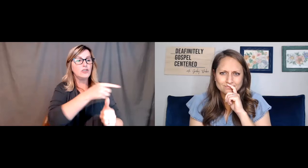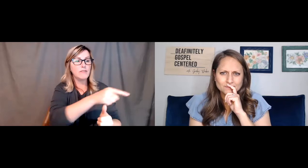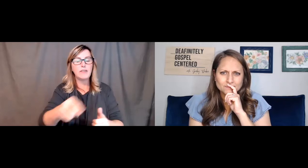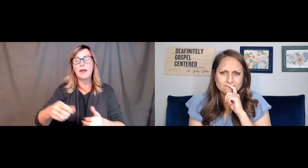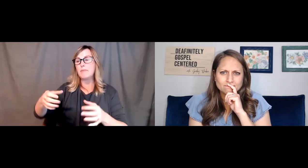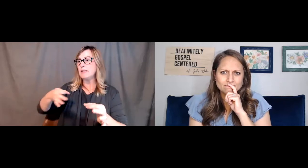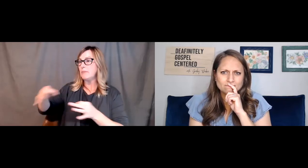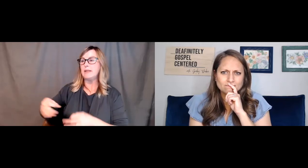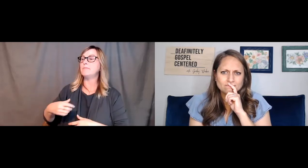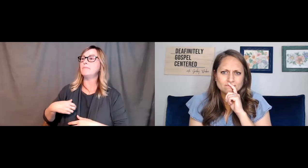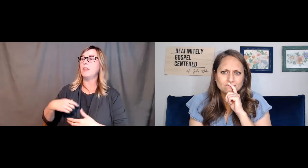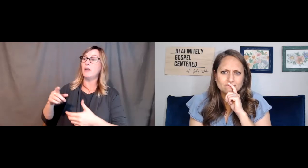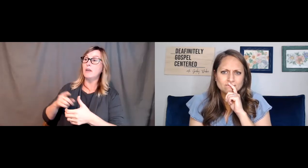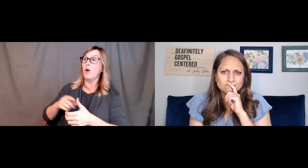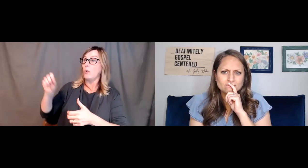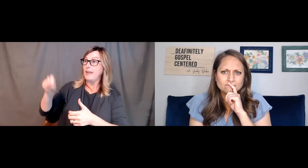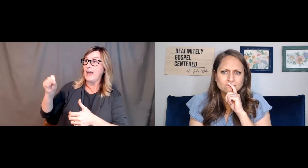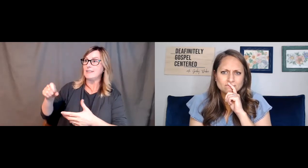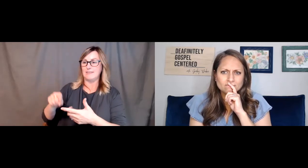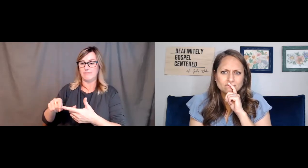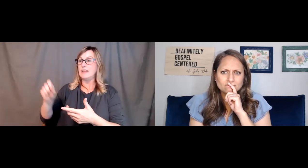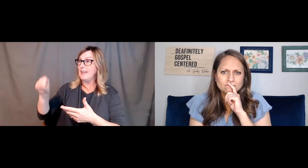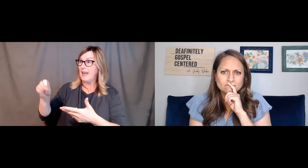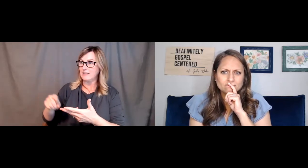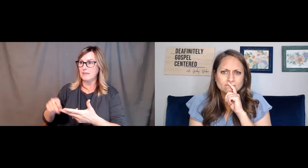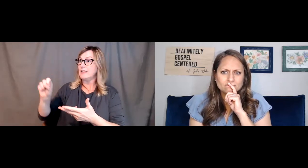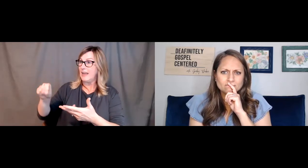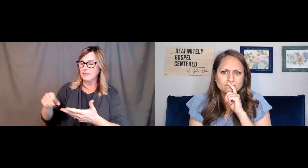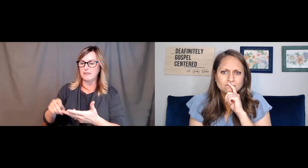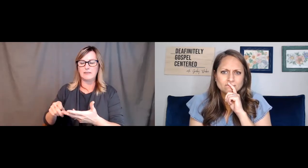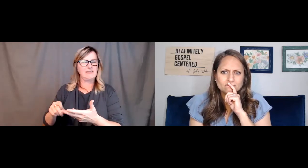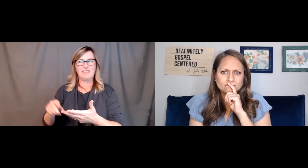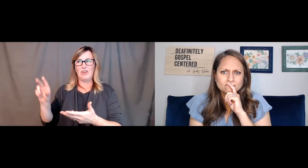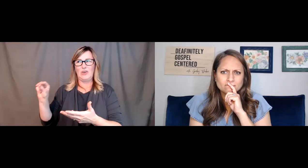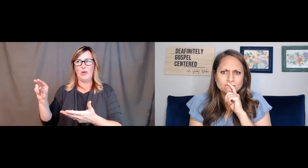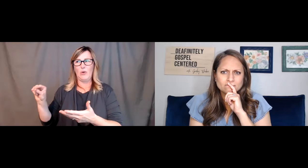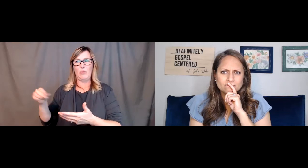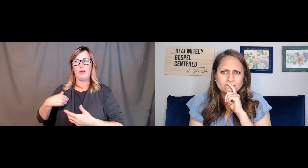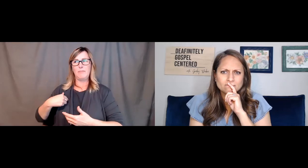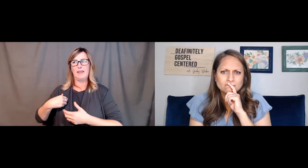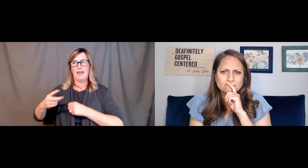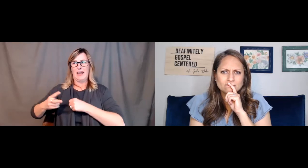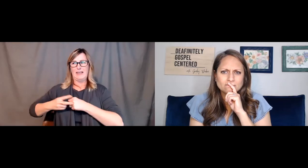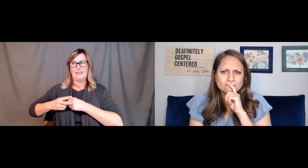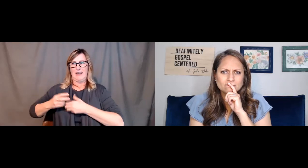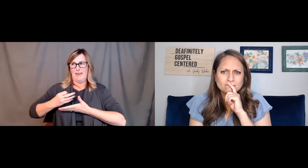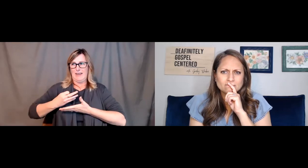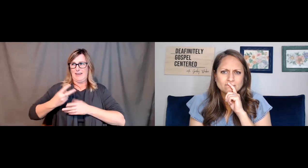coins? And they all explained. They said yes. All of them said yes, but the last one said